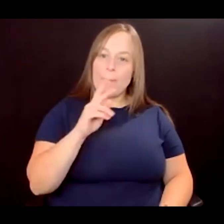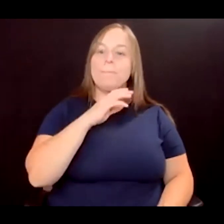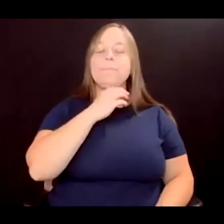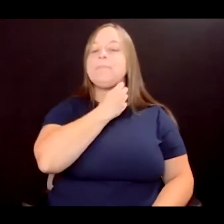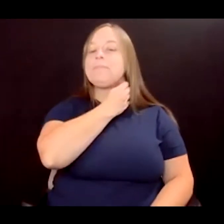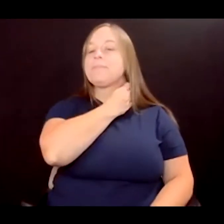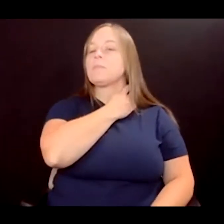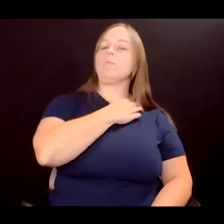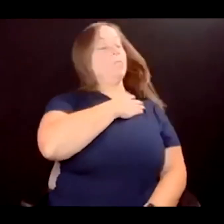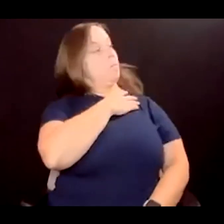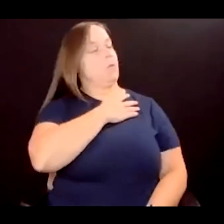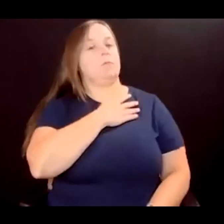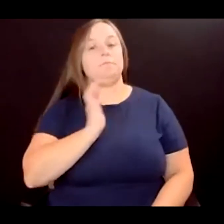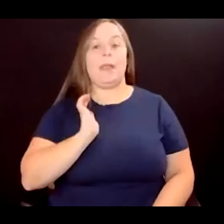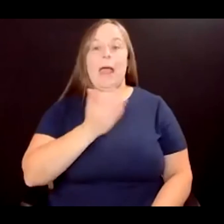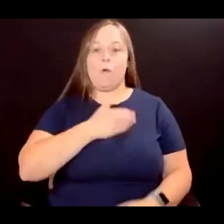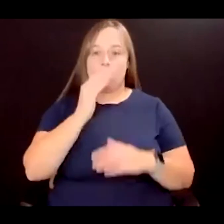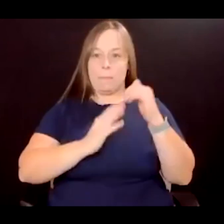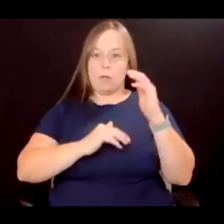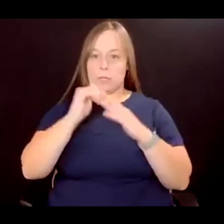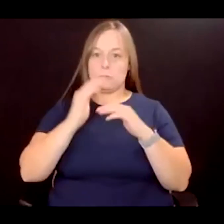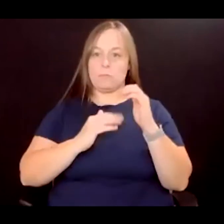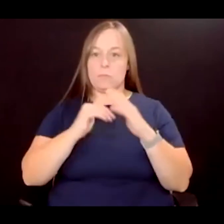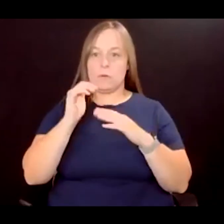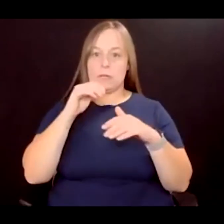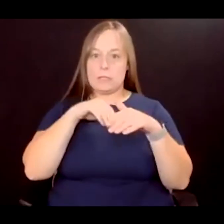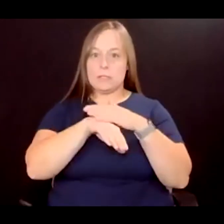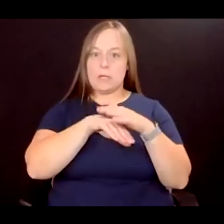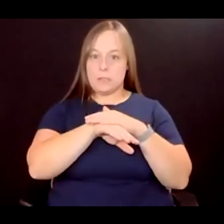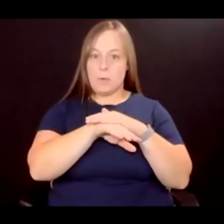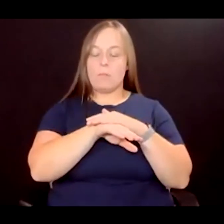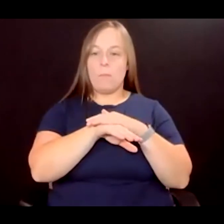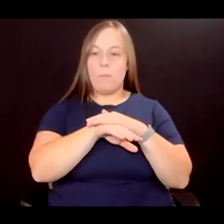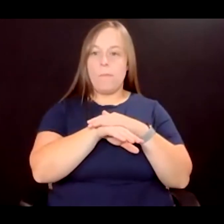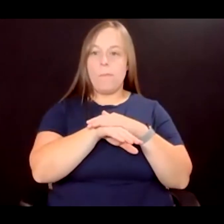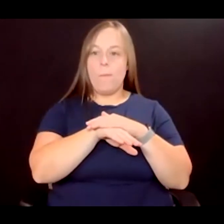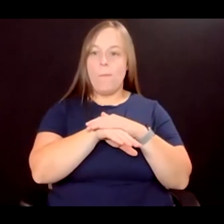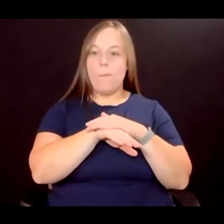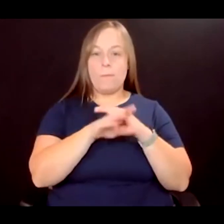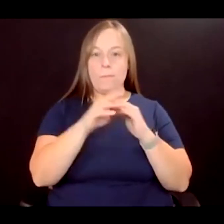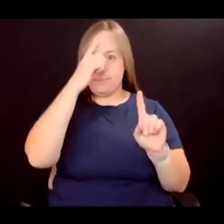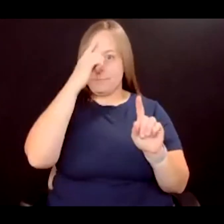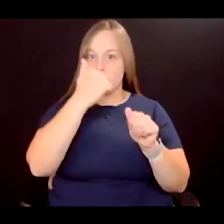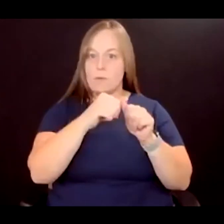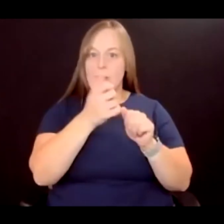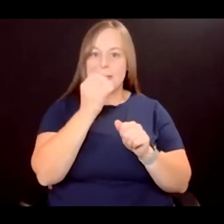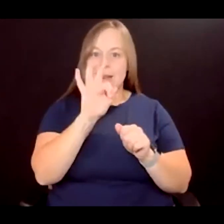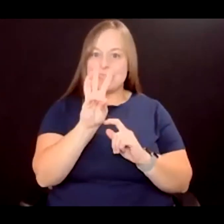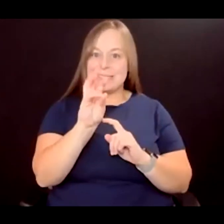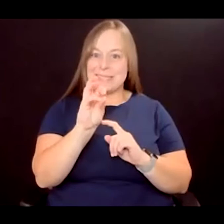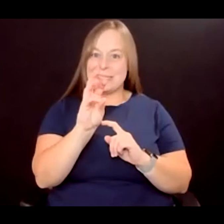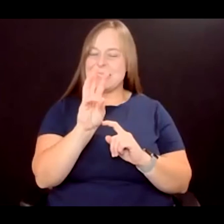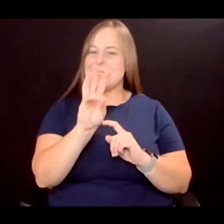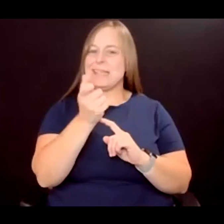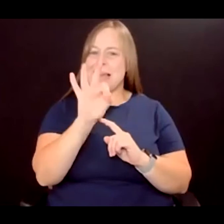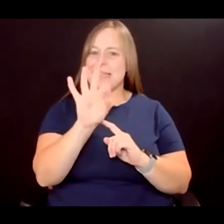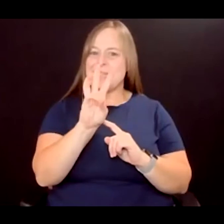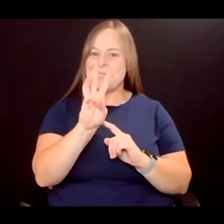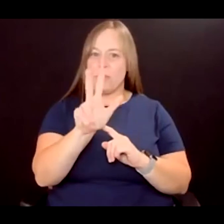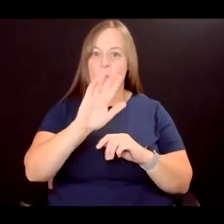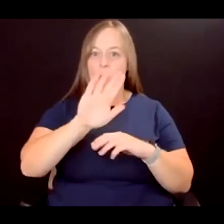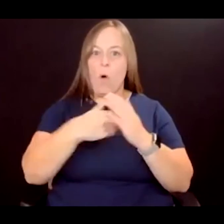probably we have to look at this more, okay, to see how we possibly could consolidate jobs in the way of, there's a lot of staff